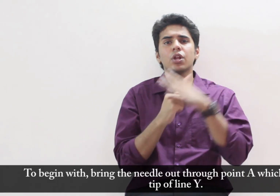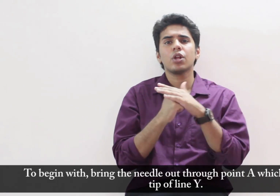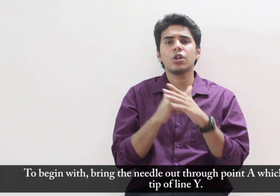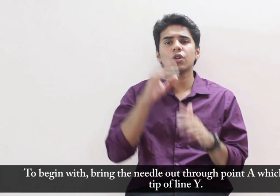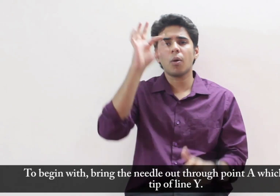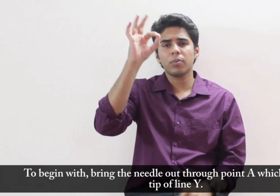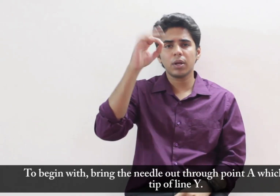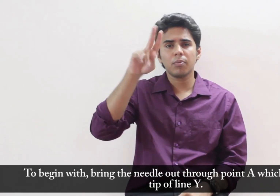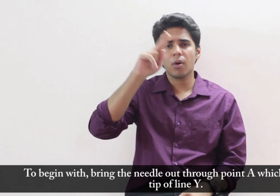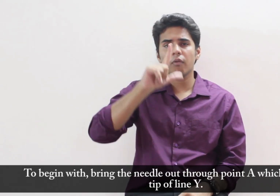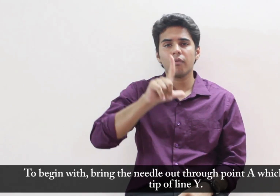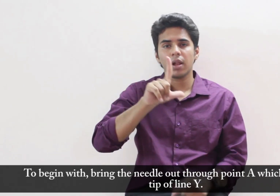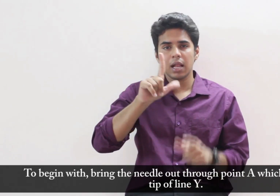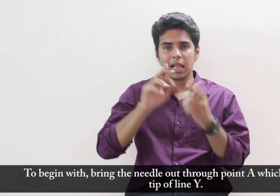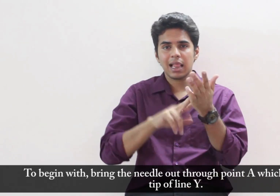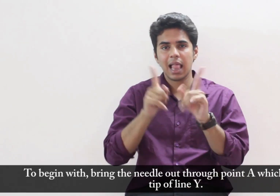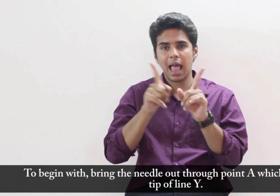of line Y.